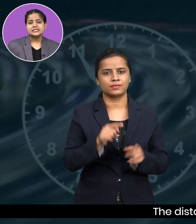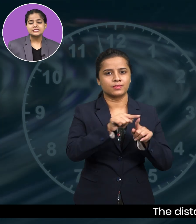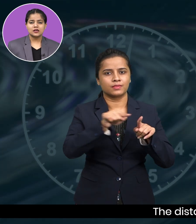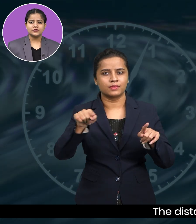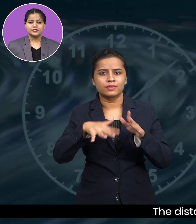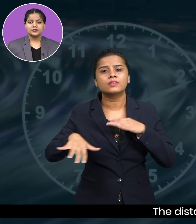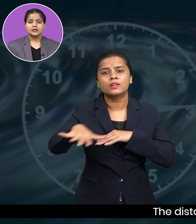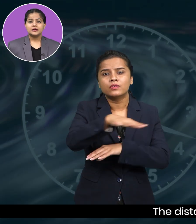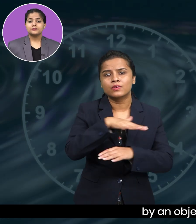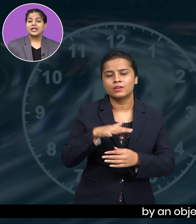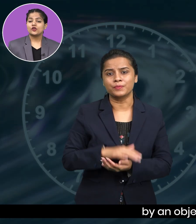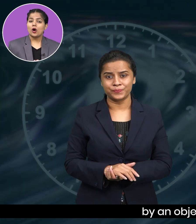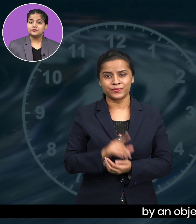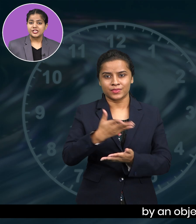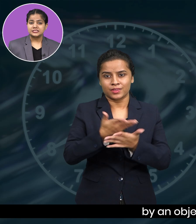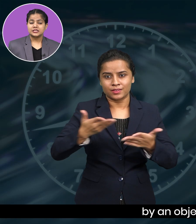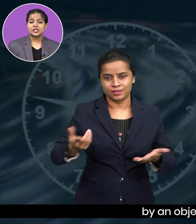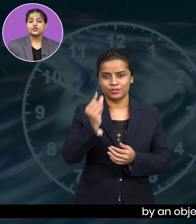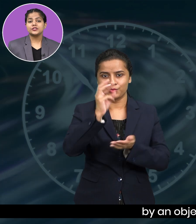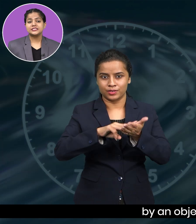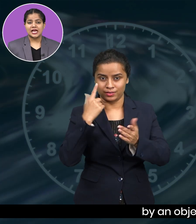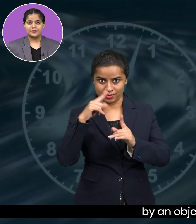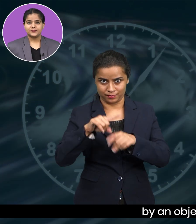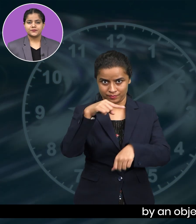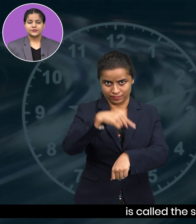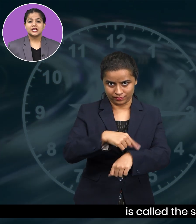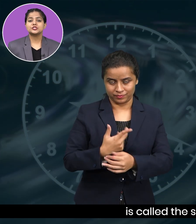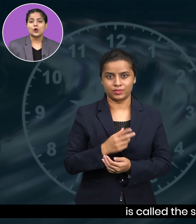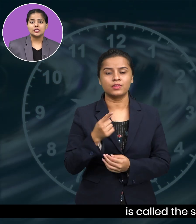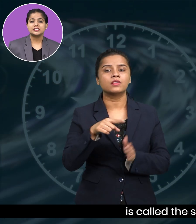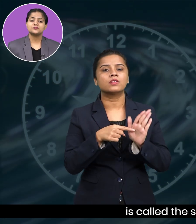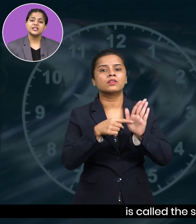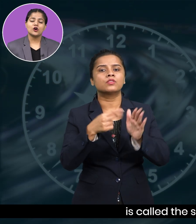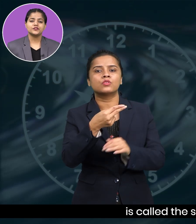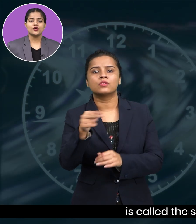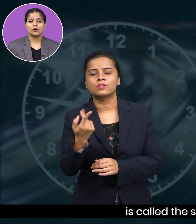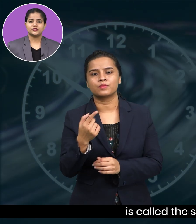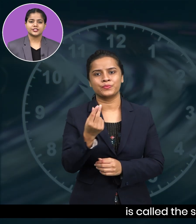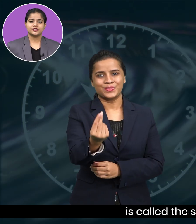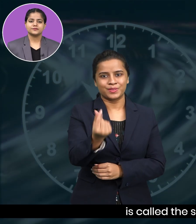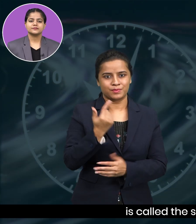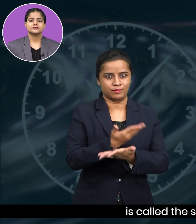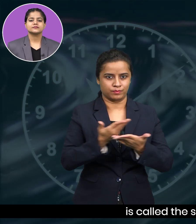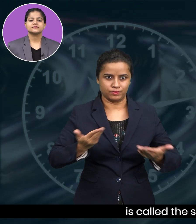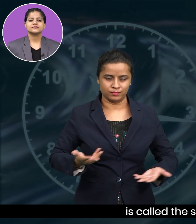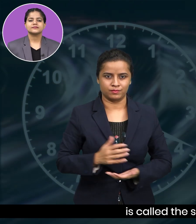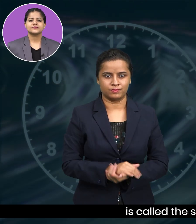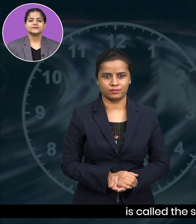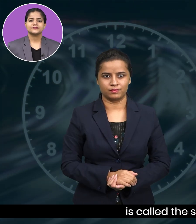The distance covered by an object in a unit time is called the speed of the object.